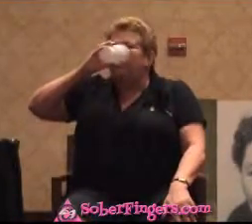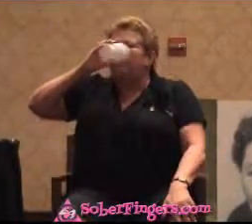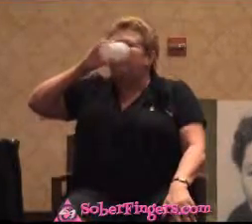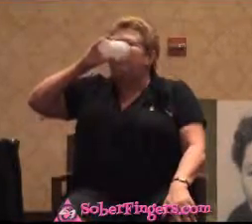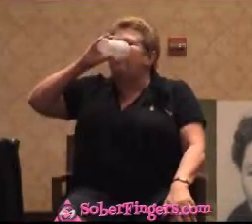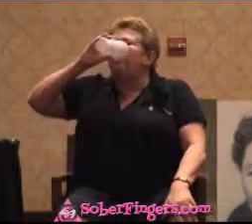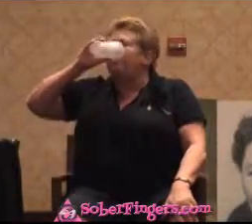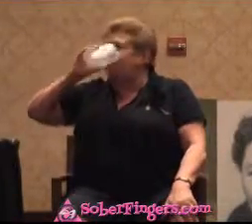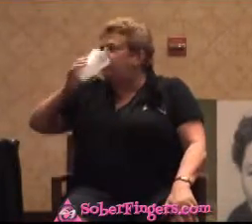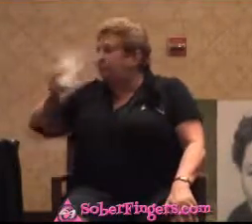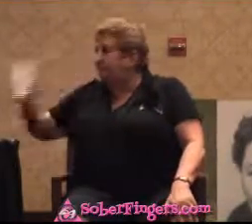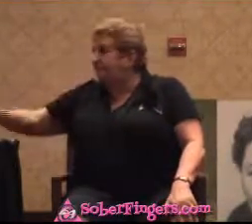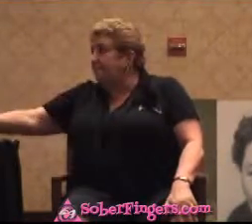What do you think's going to happen next, Marge?